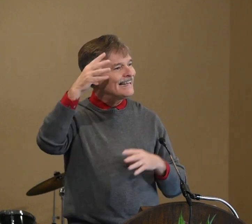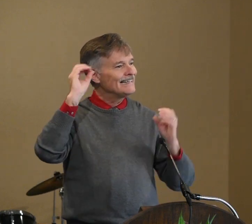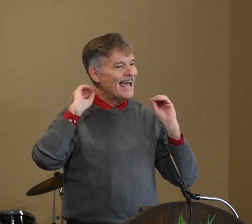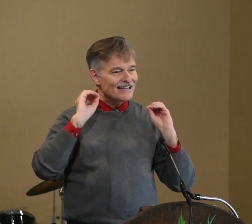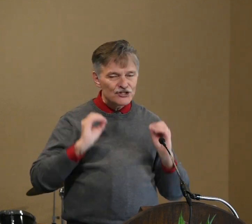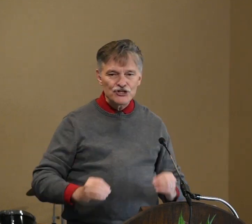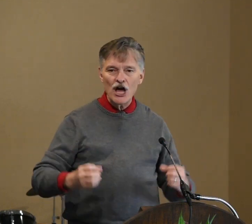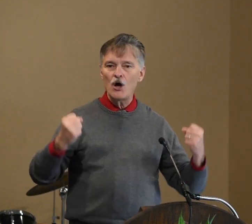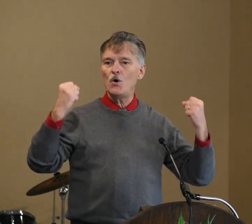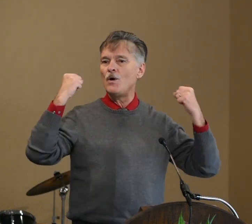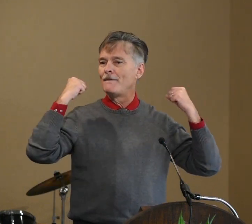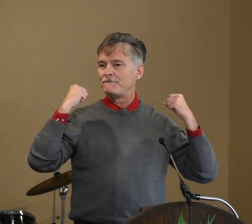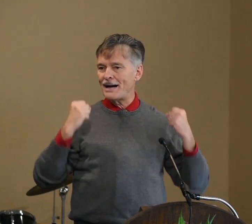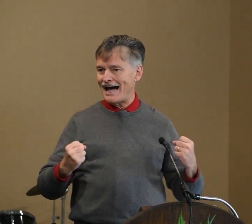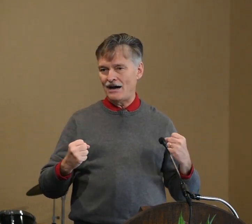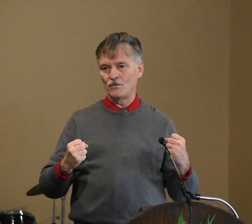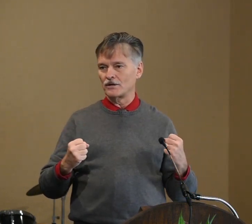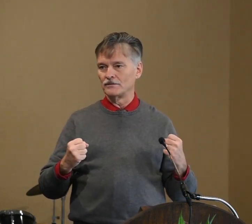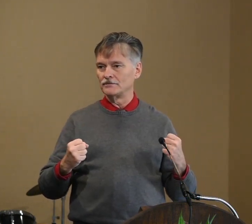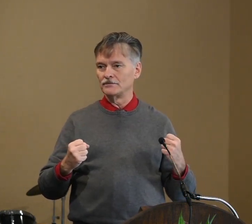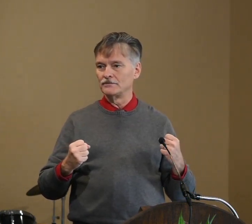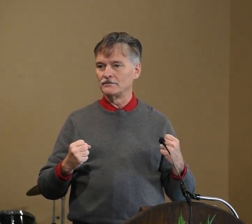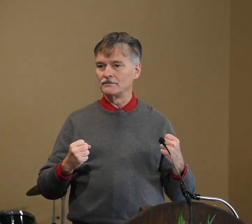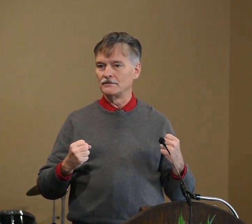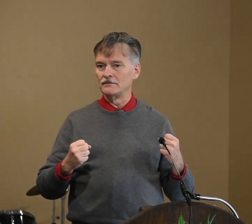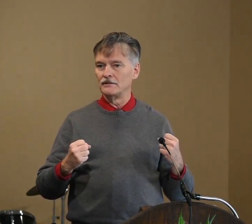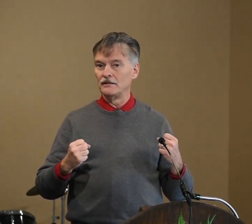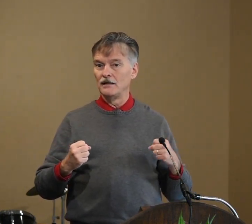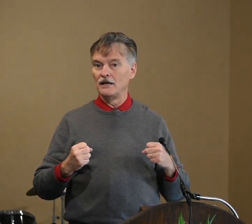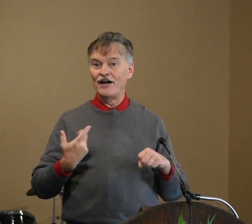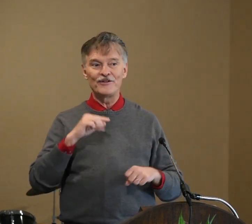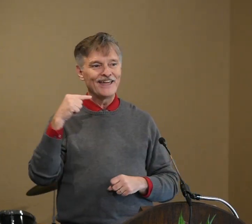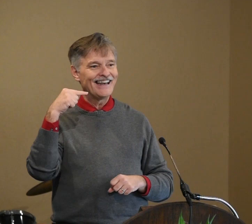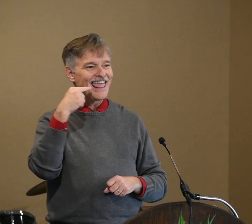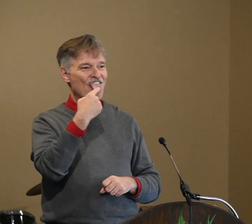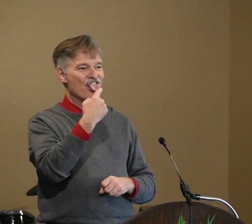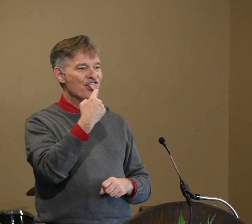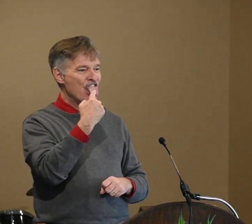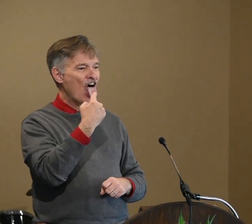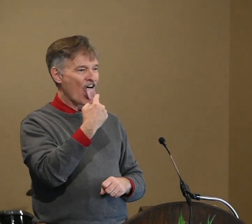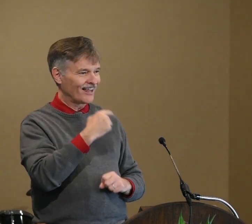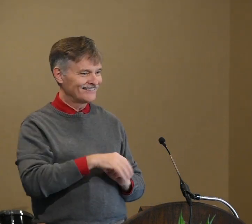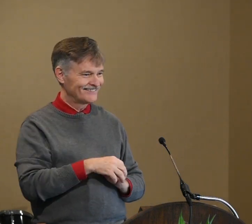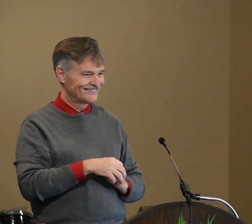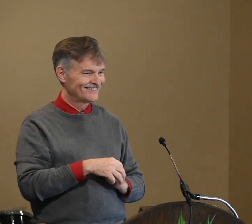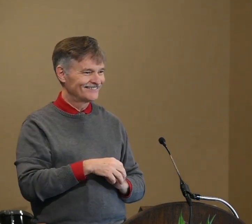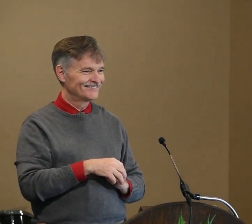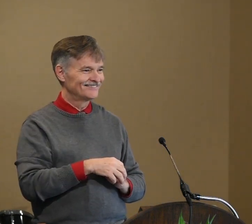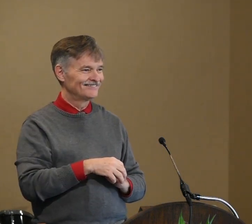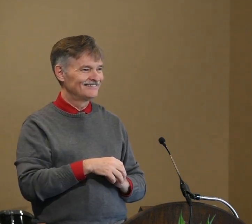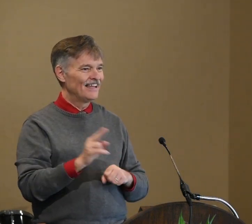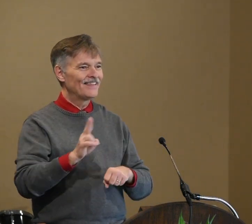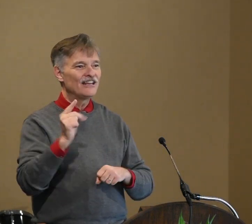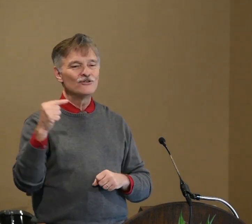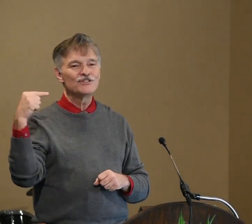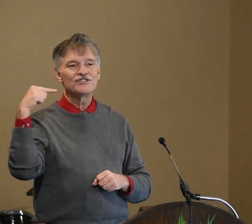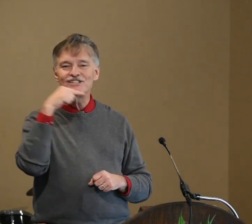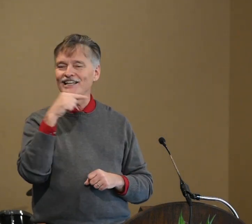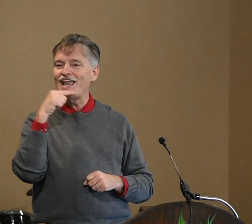Satan has no power other than his tongue that he uses to